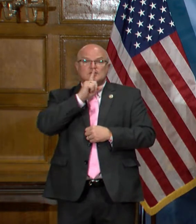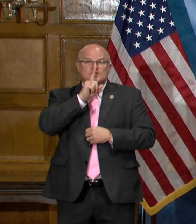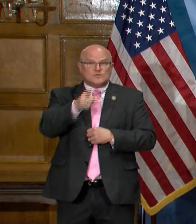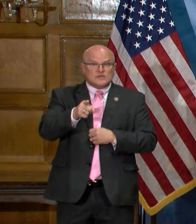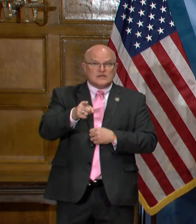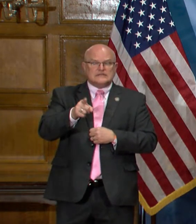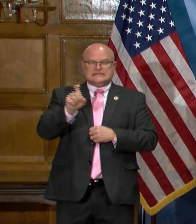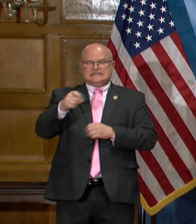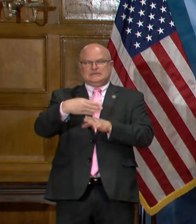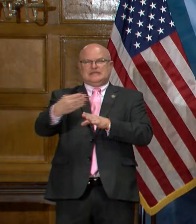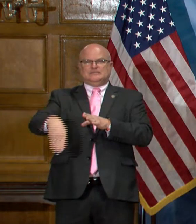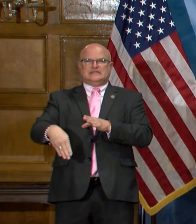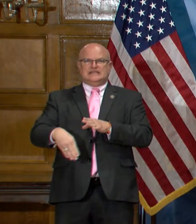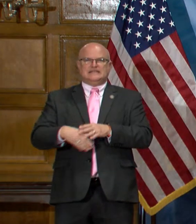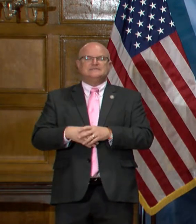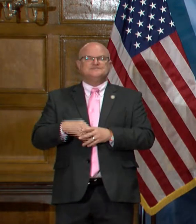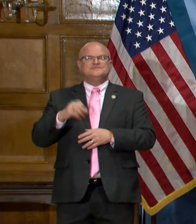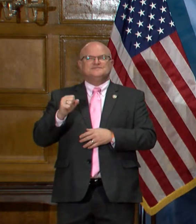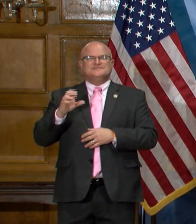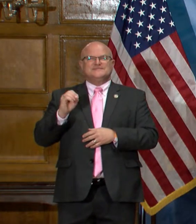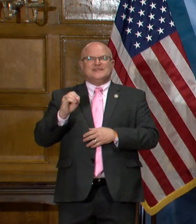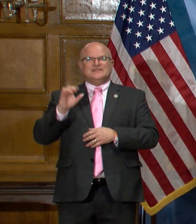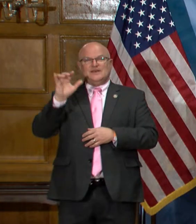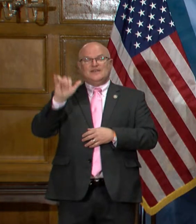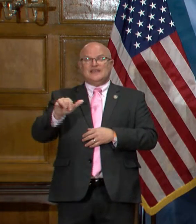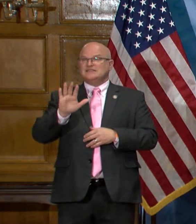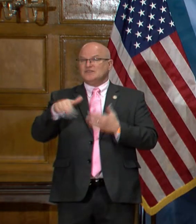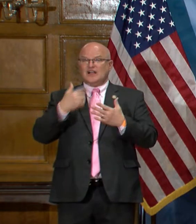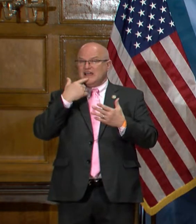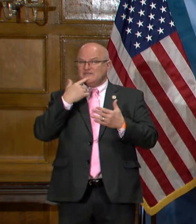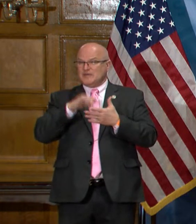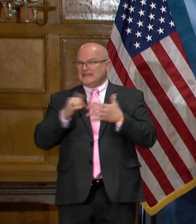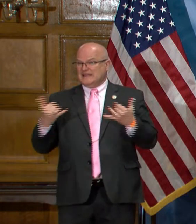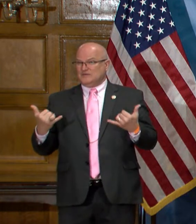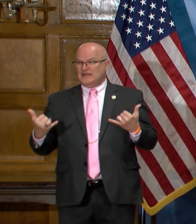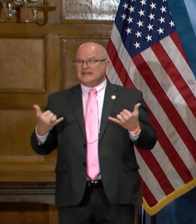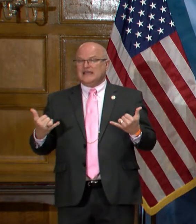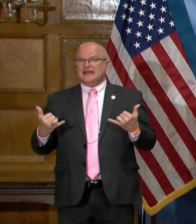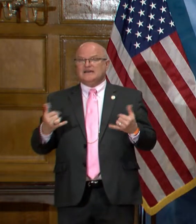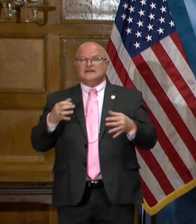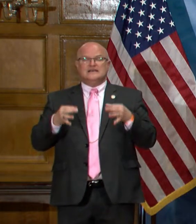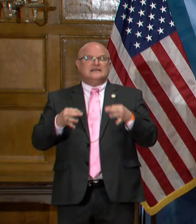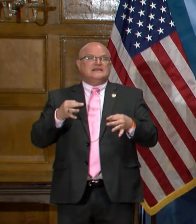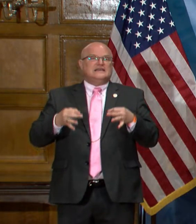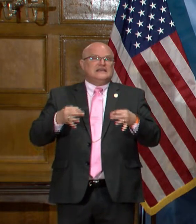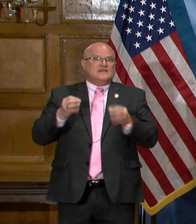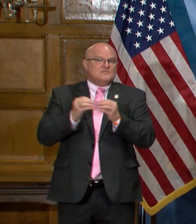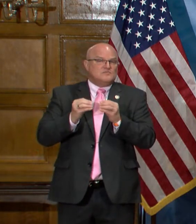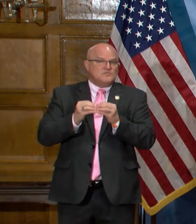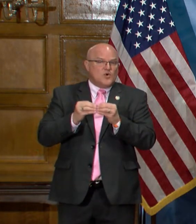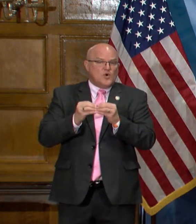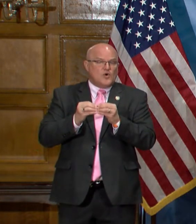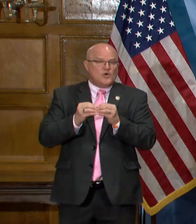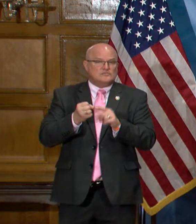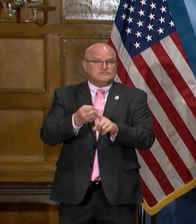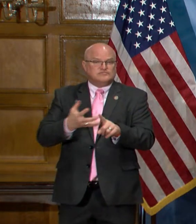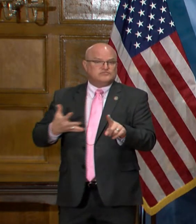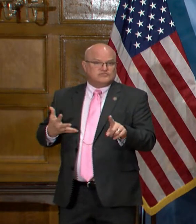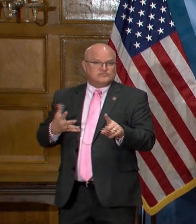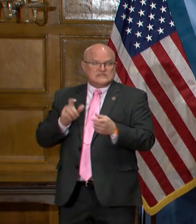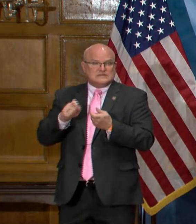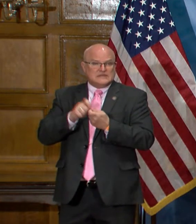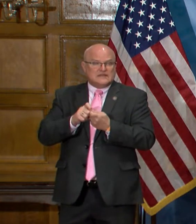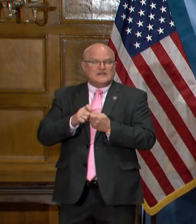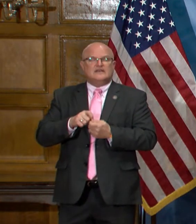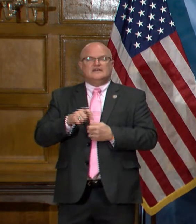be completed. So that's all I have on that now. If there's more detailed specifics, we